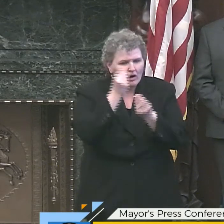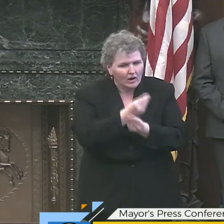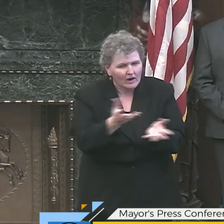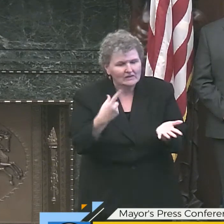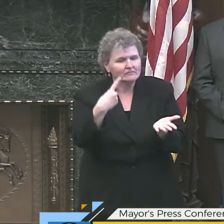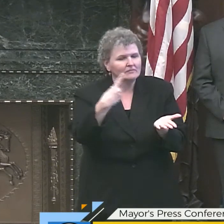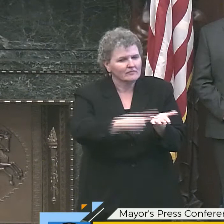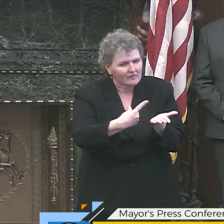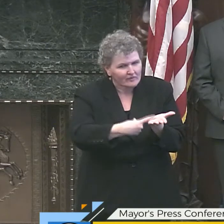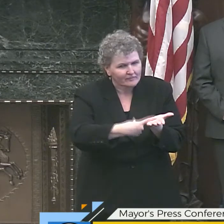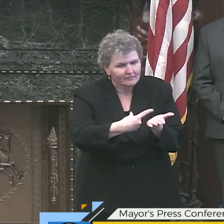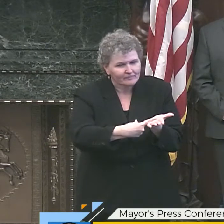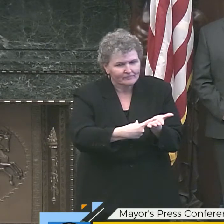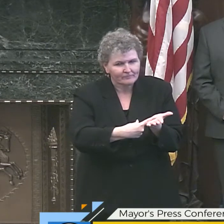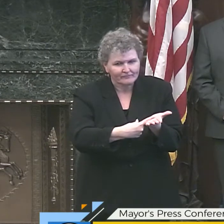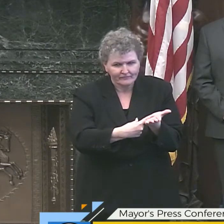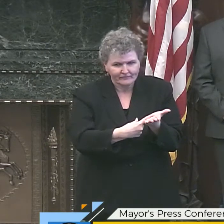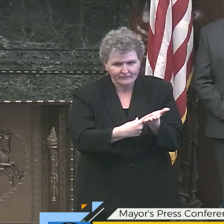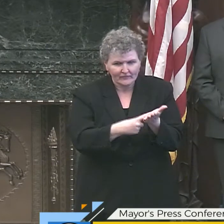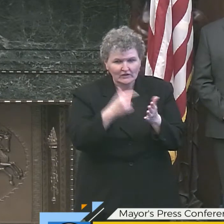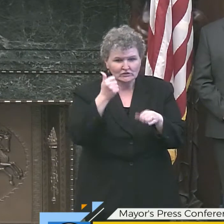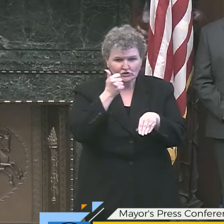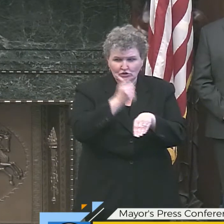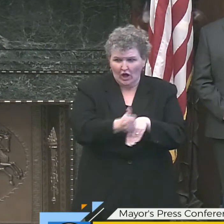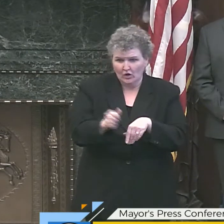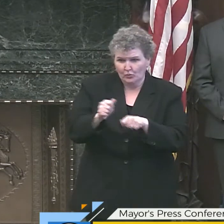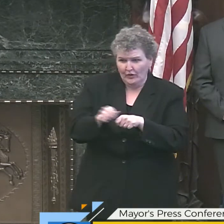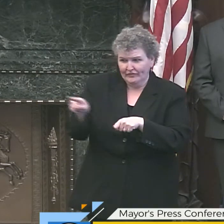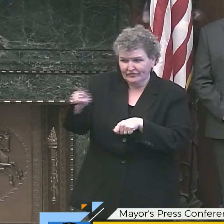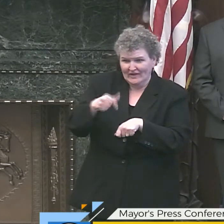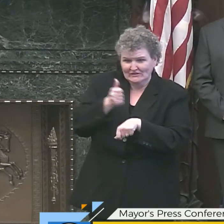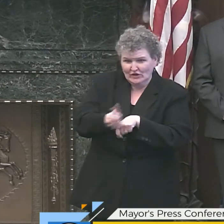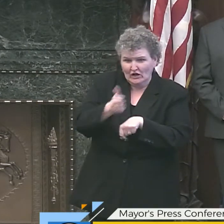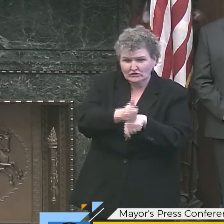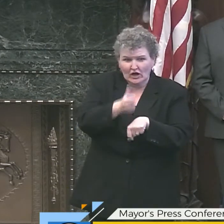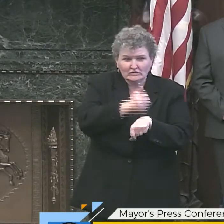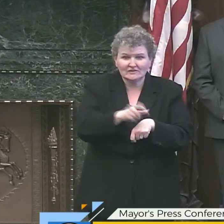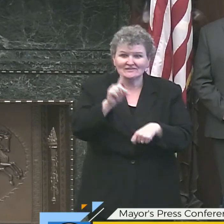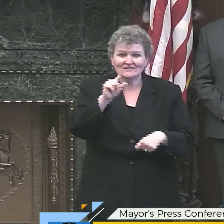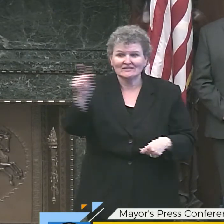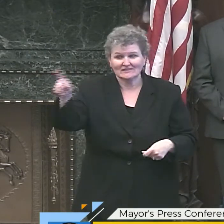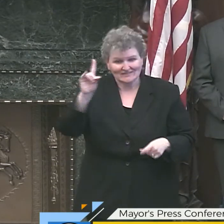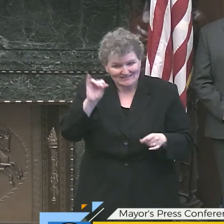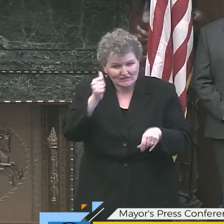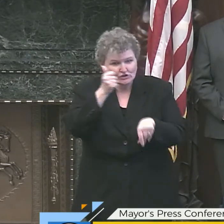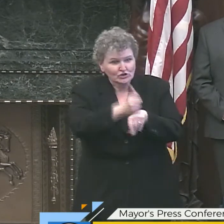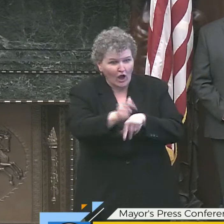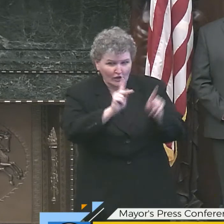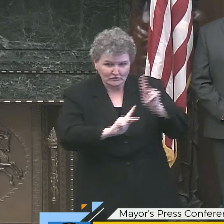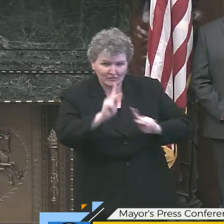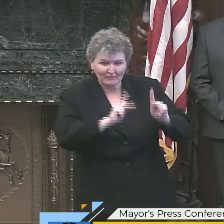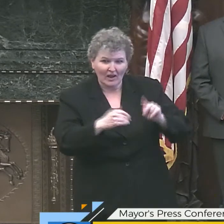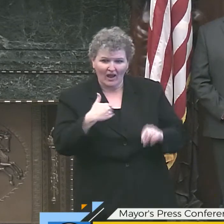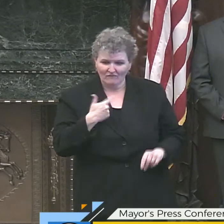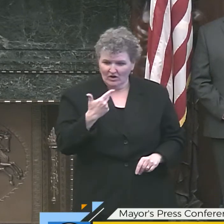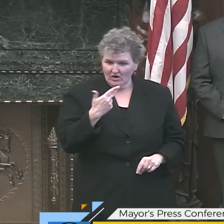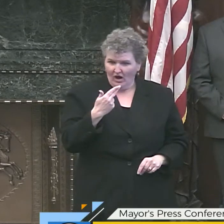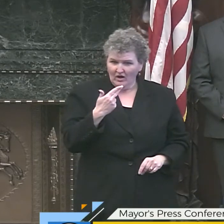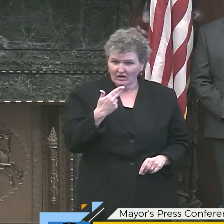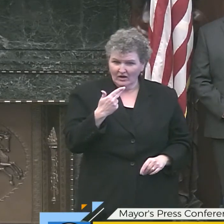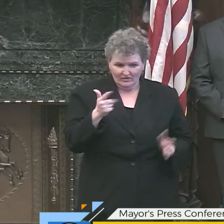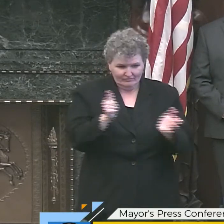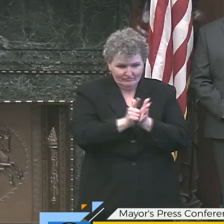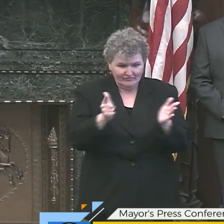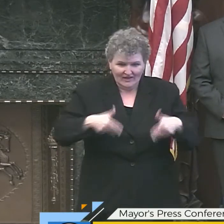about charging. The district attorney will say, and will say rightfully, that he is charging gun crimes. The question is